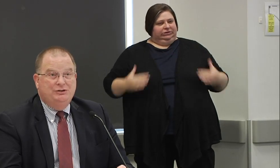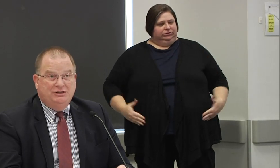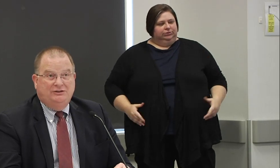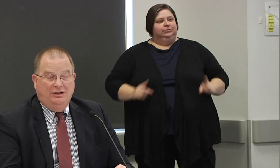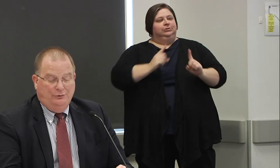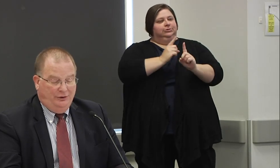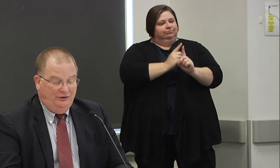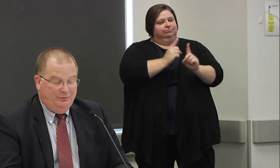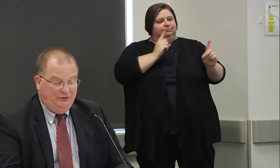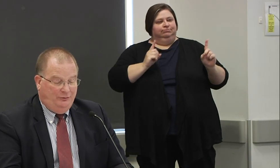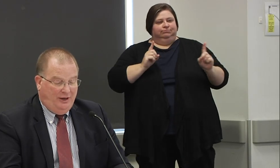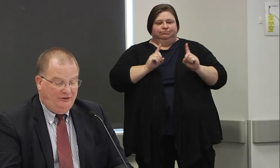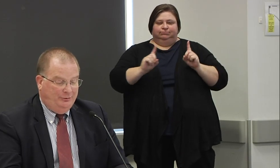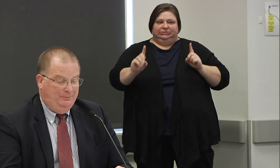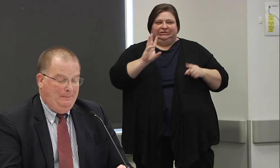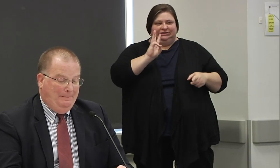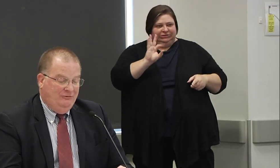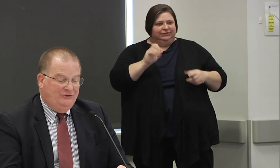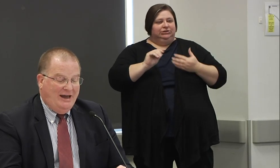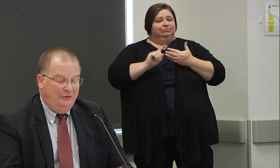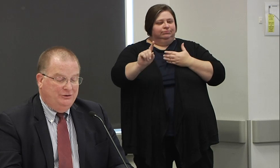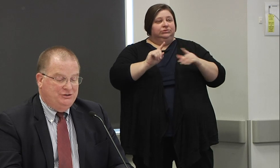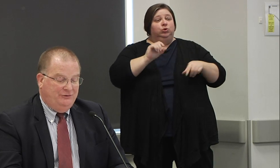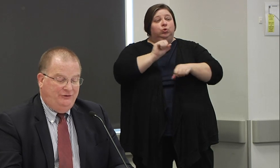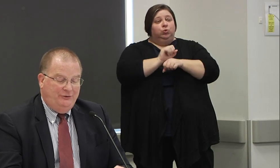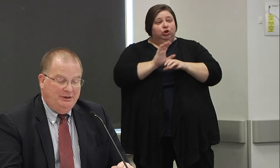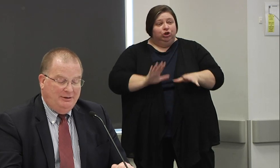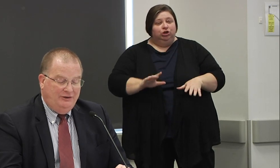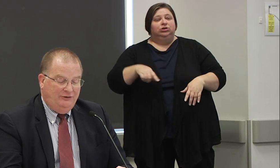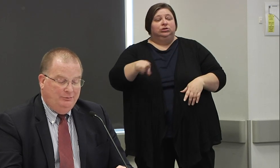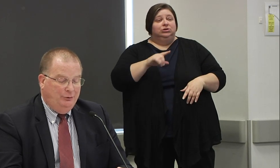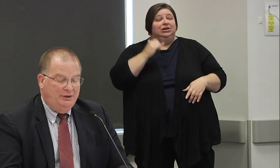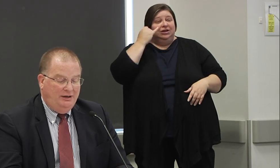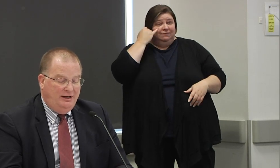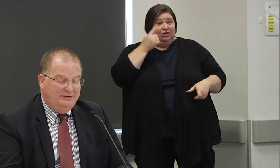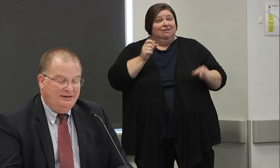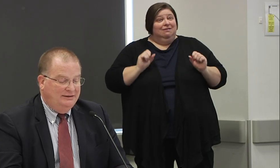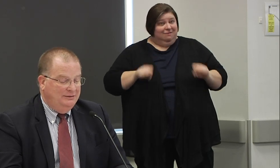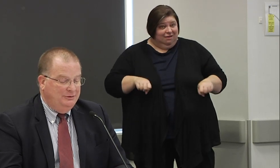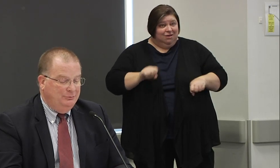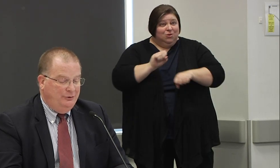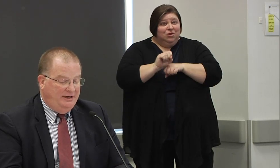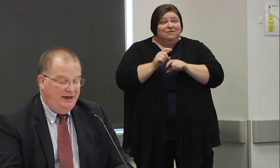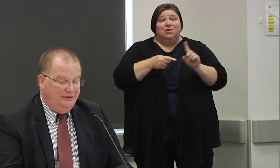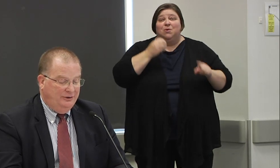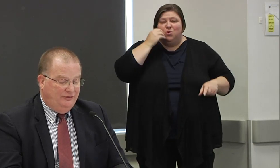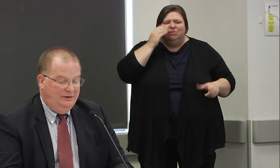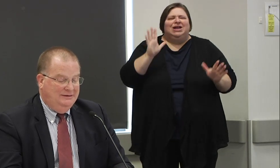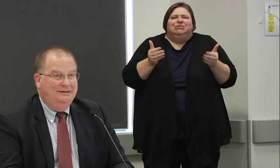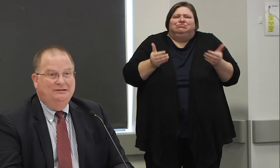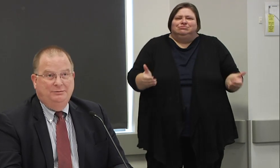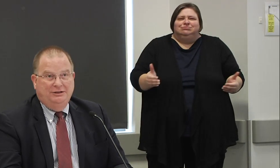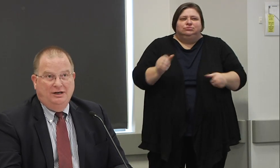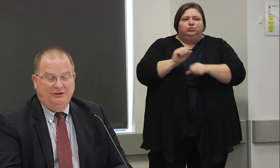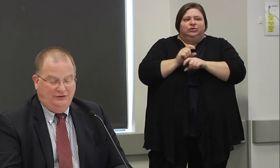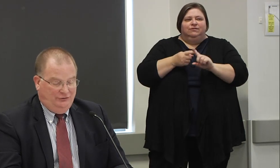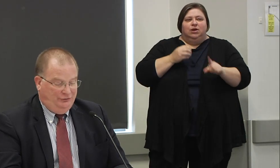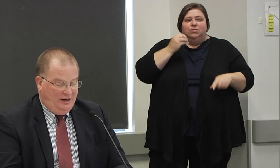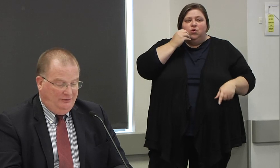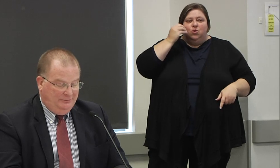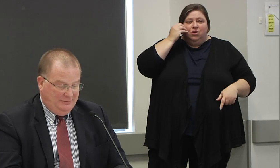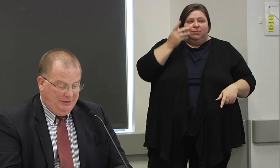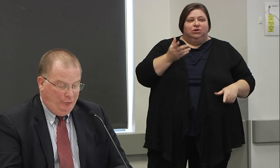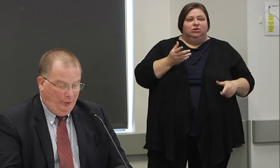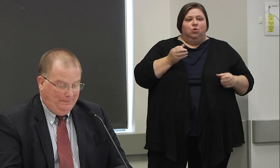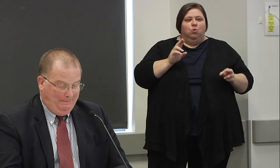encouraging telework as much as possible, staggering shifts to minimize employee contact and limit employee gatherings, limiting non-essential travel,